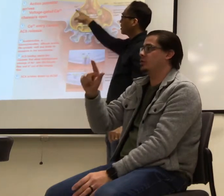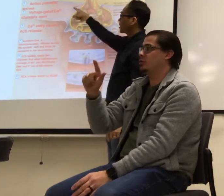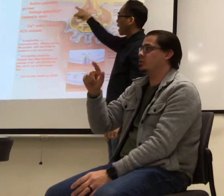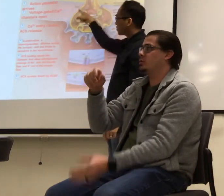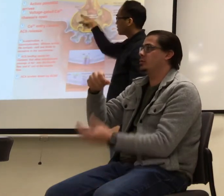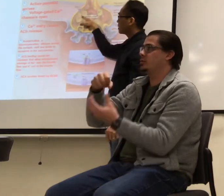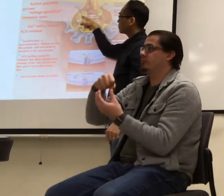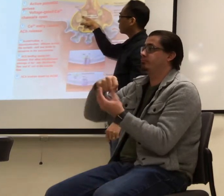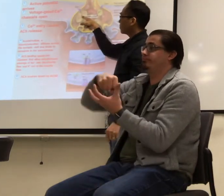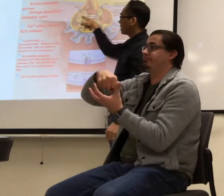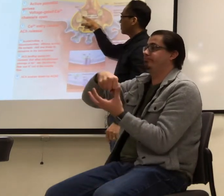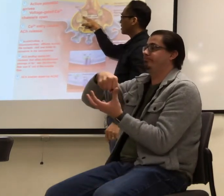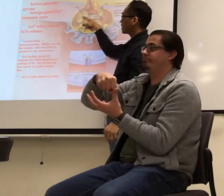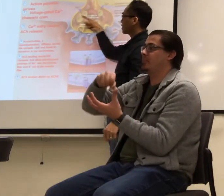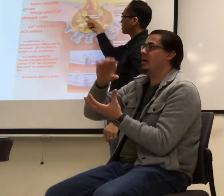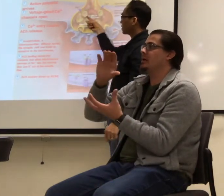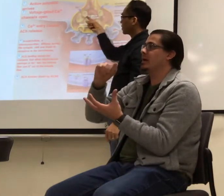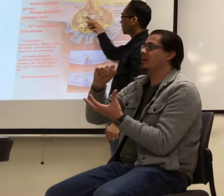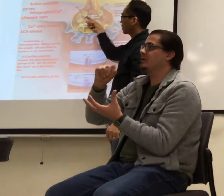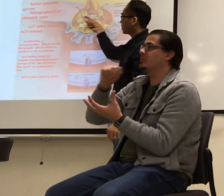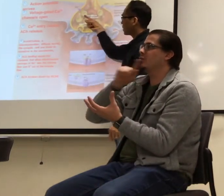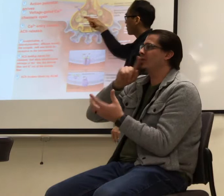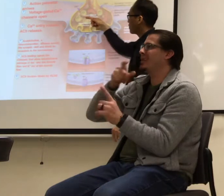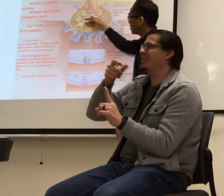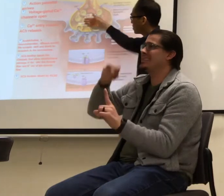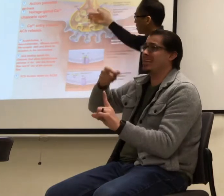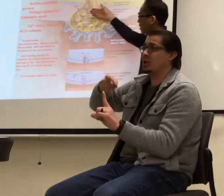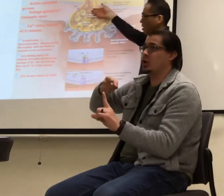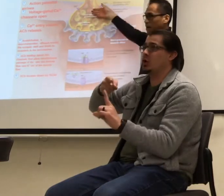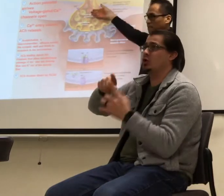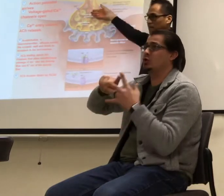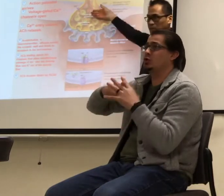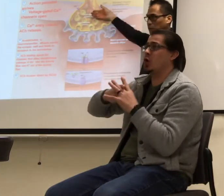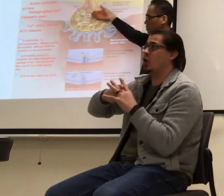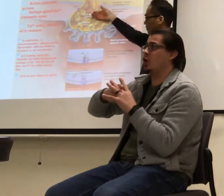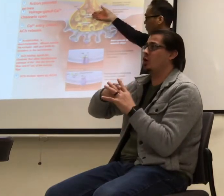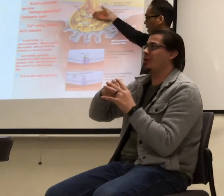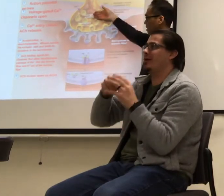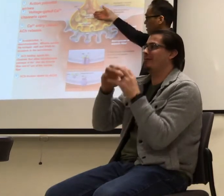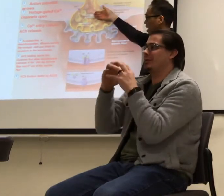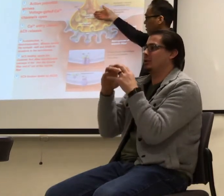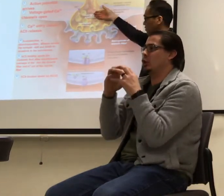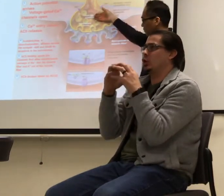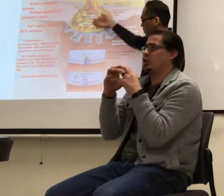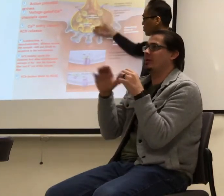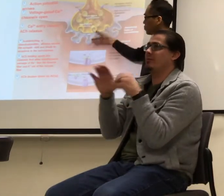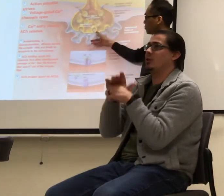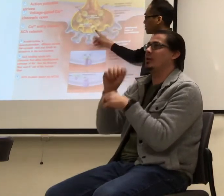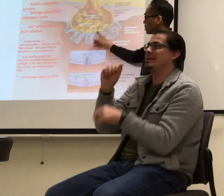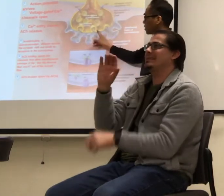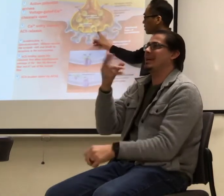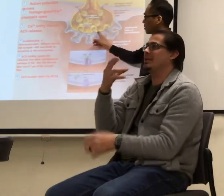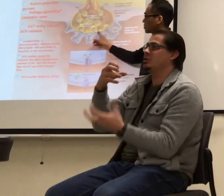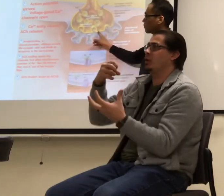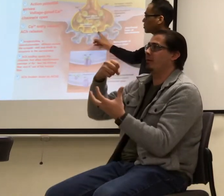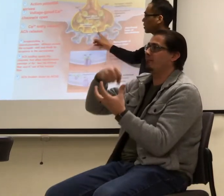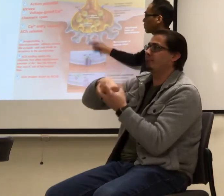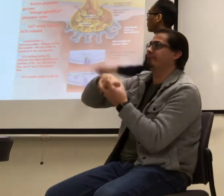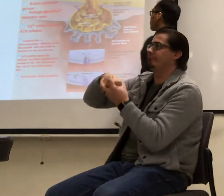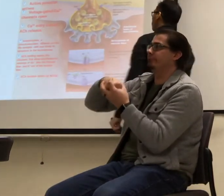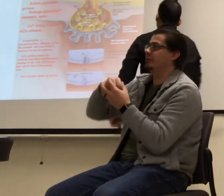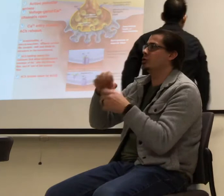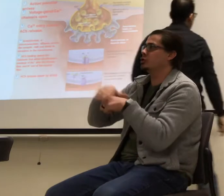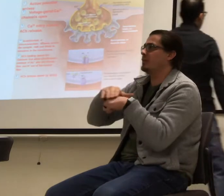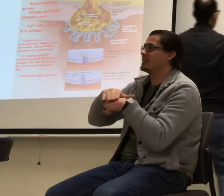open. Calcium is basically the signal to get these vesicles filled with ACH to fuse to the surface